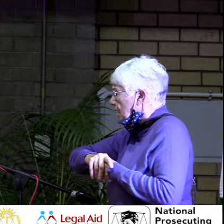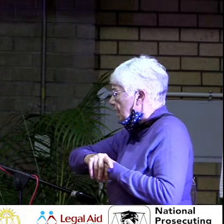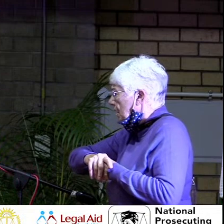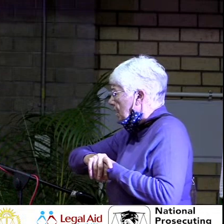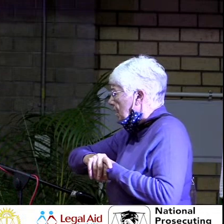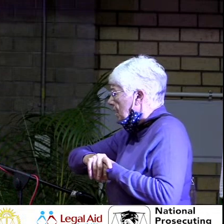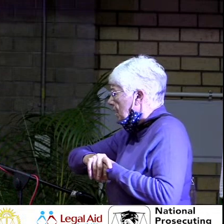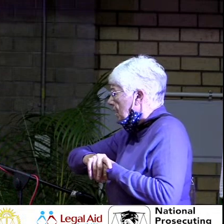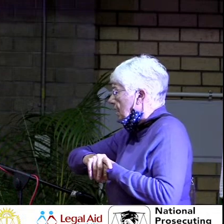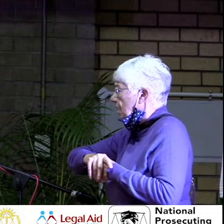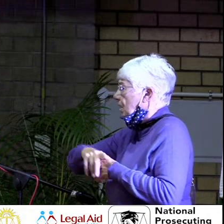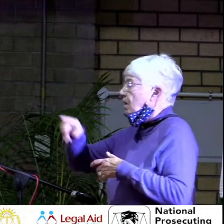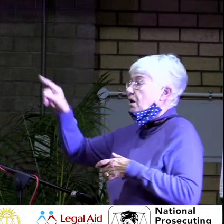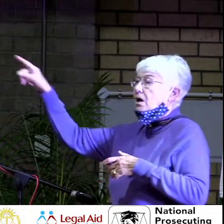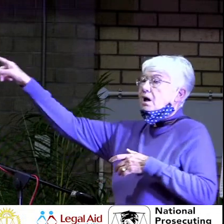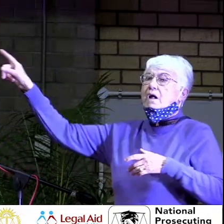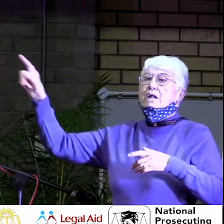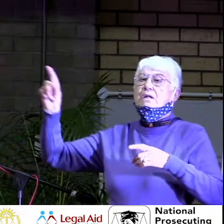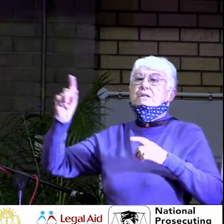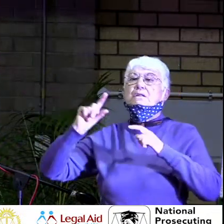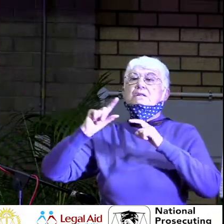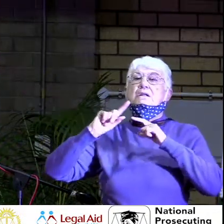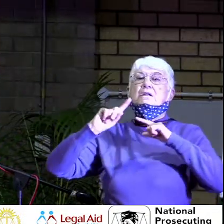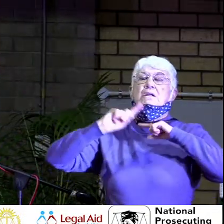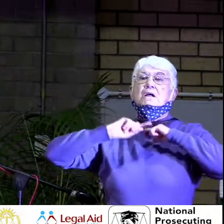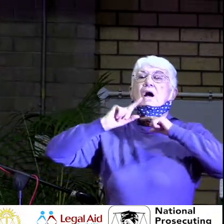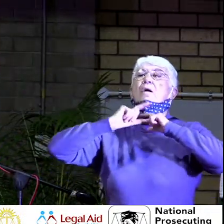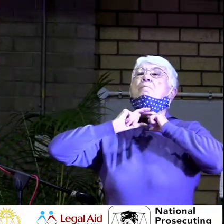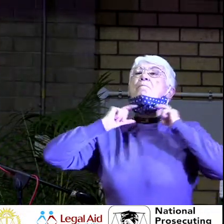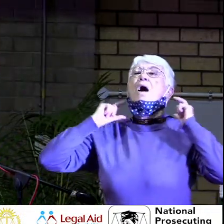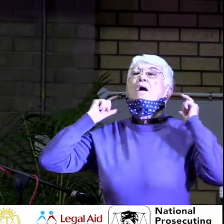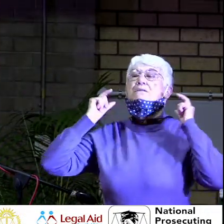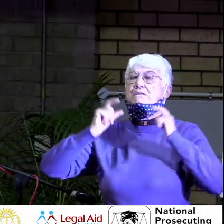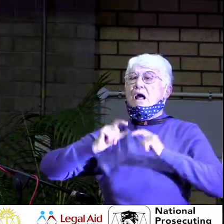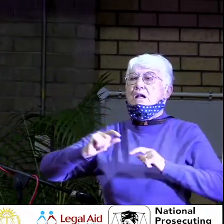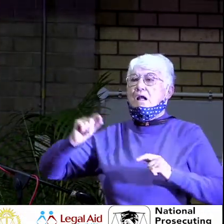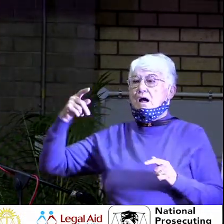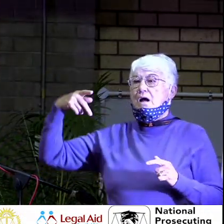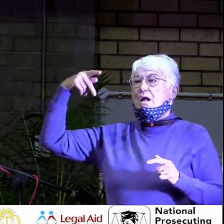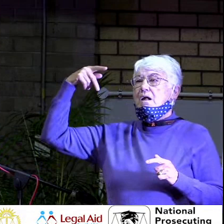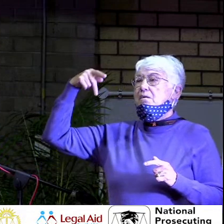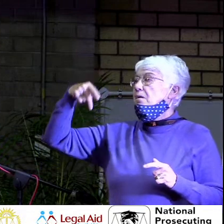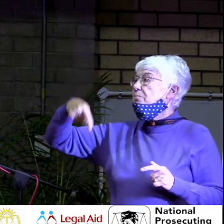Iman, I understand you are in the building.